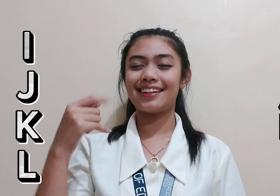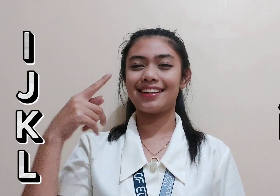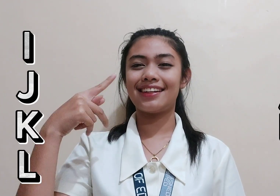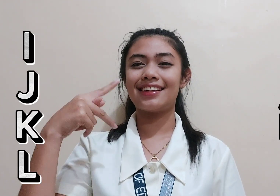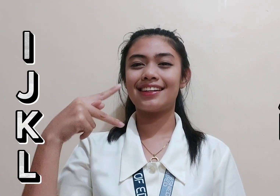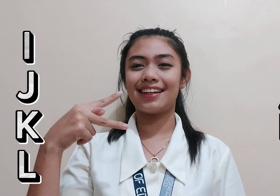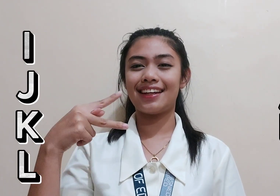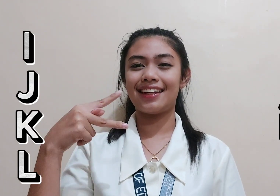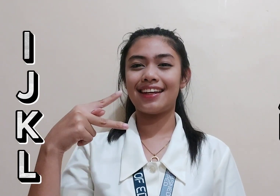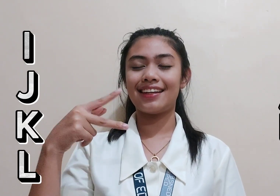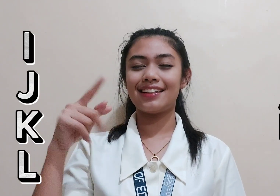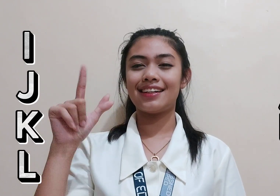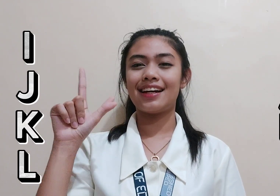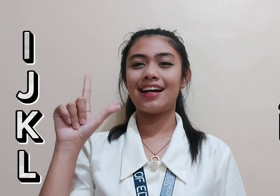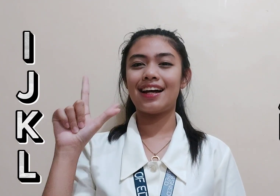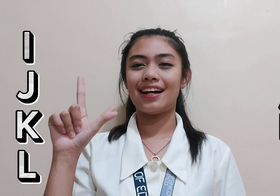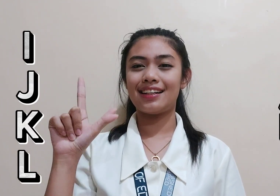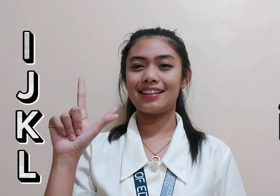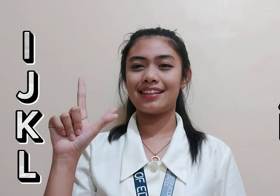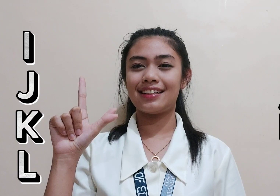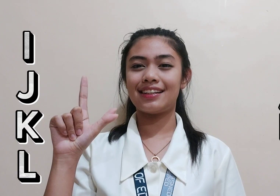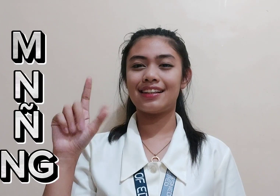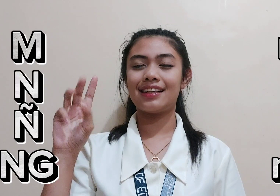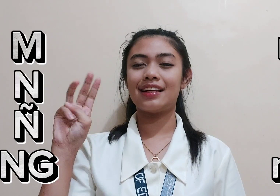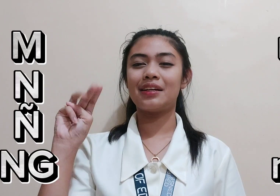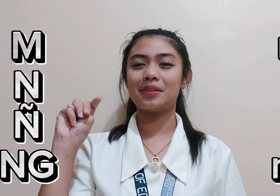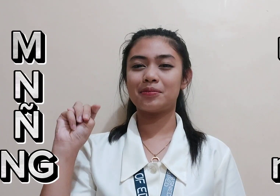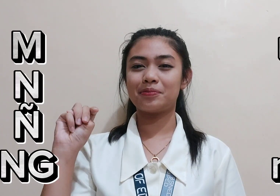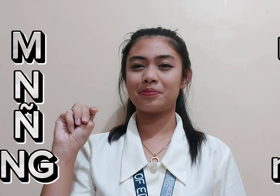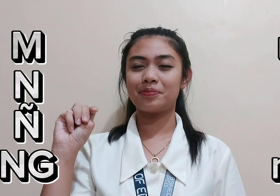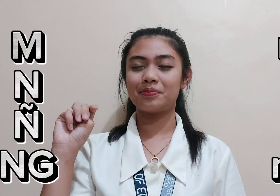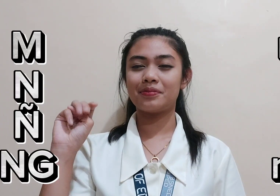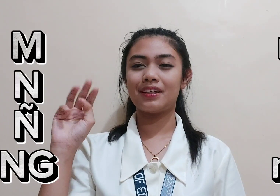K, L, M, N,